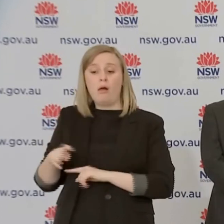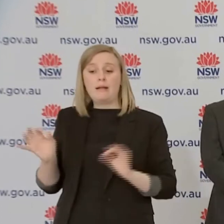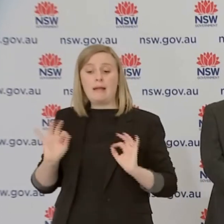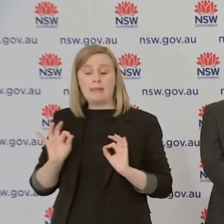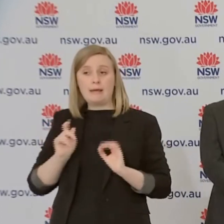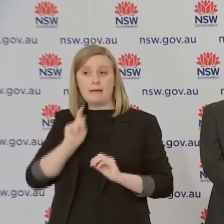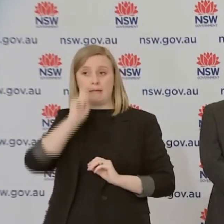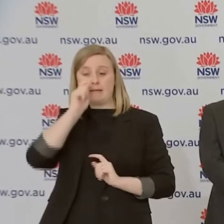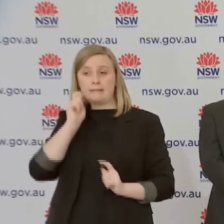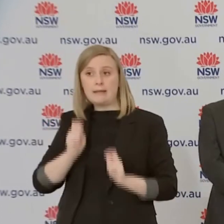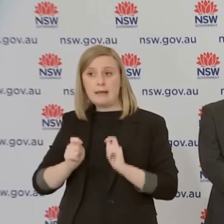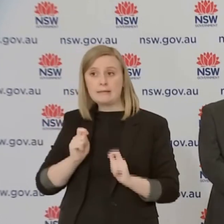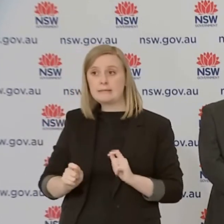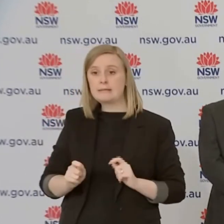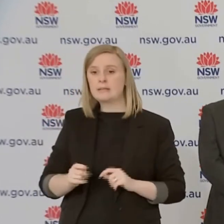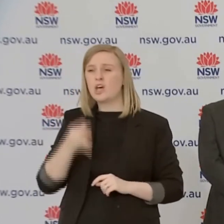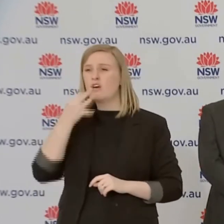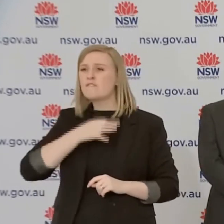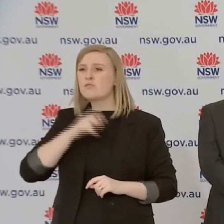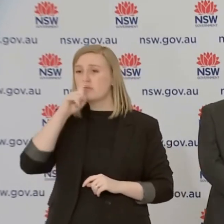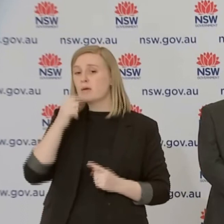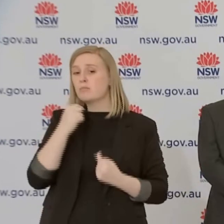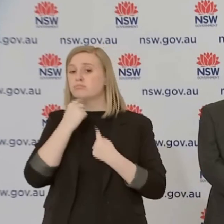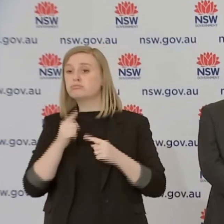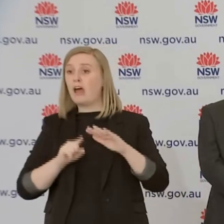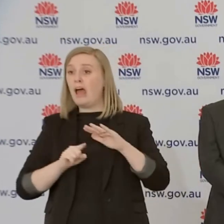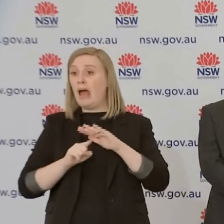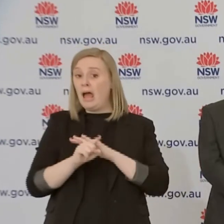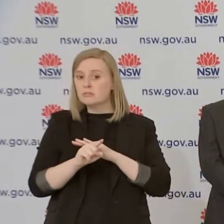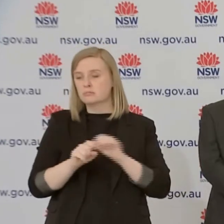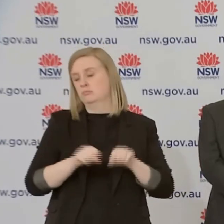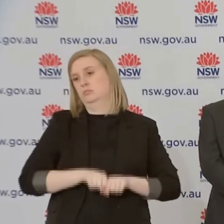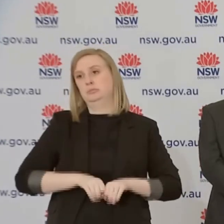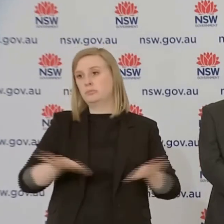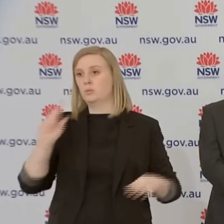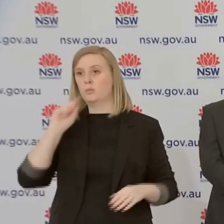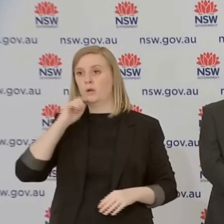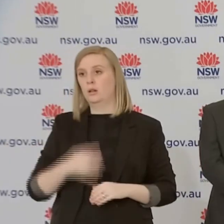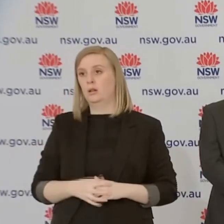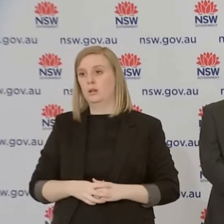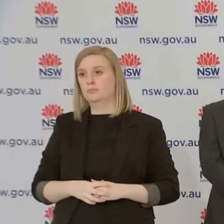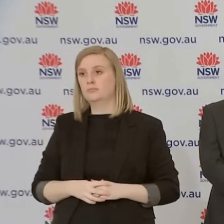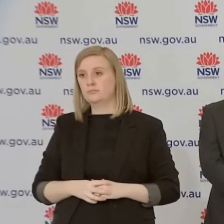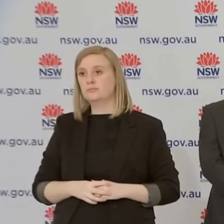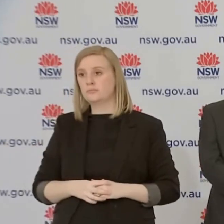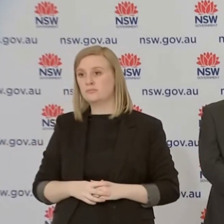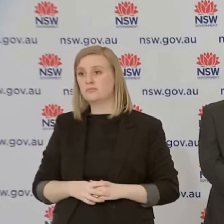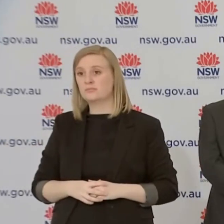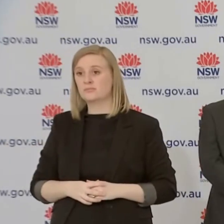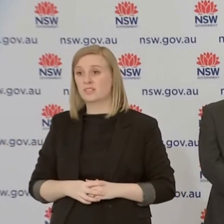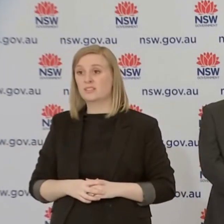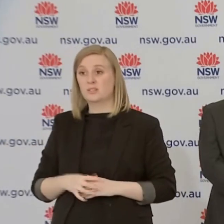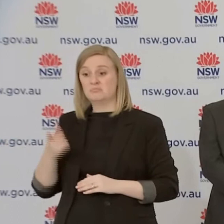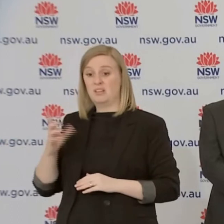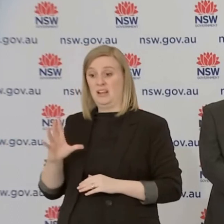home before they need to see various spreading issues occur. We still don't know the impact of some potential super